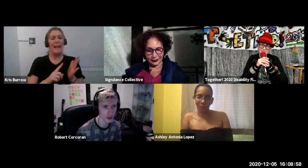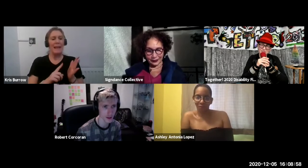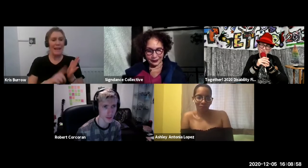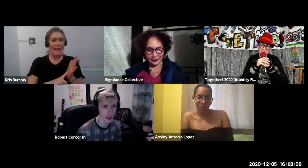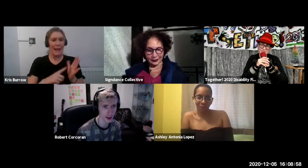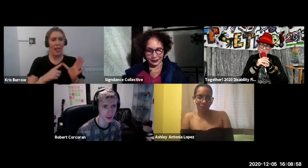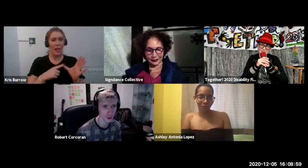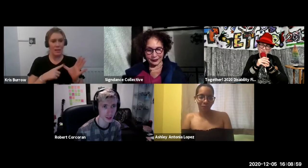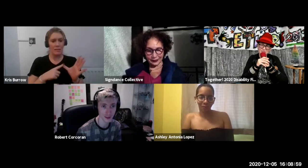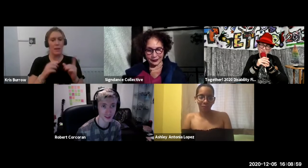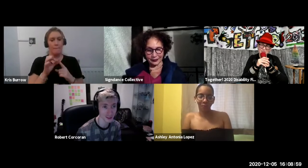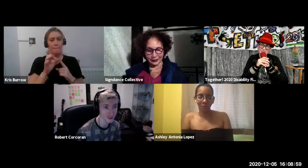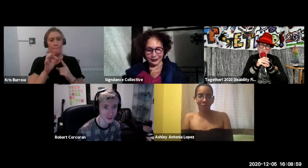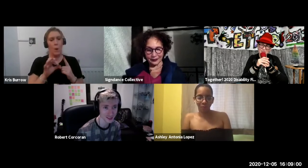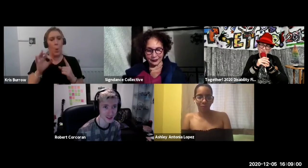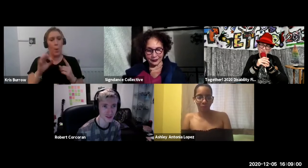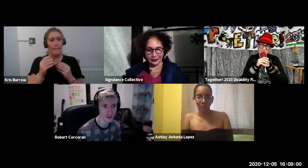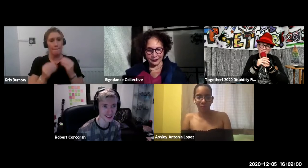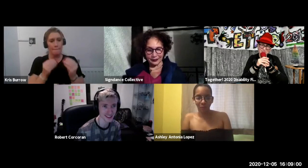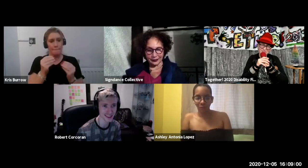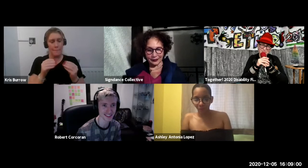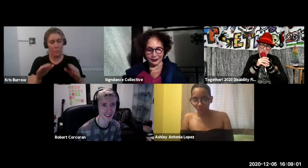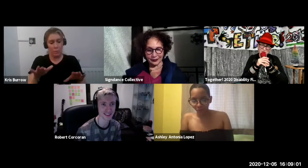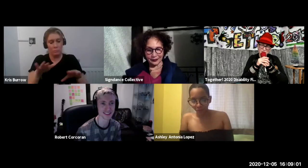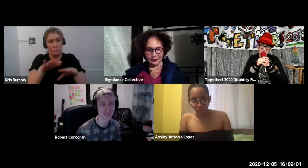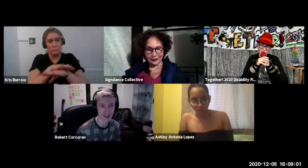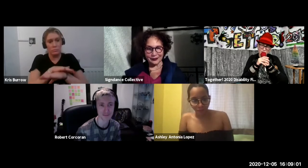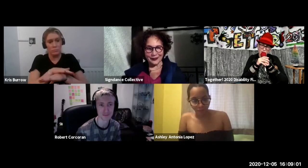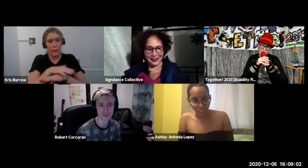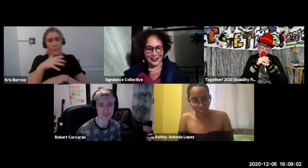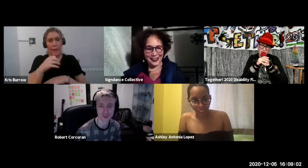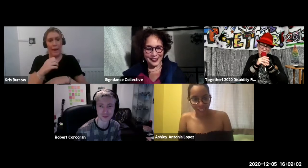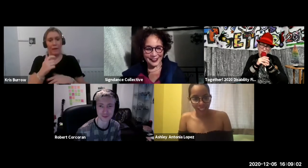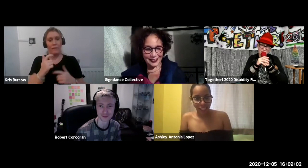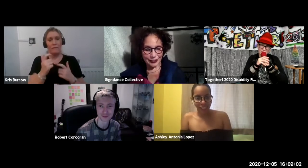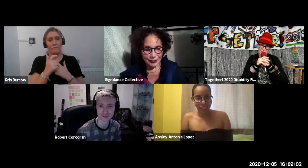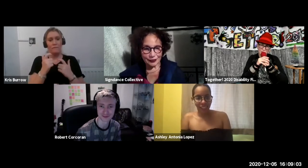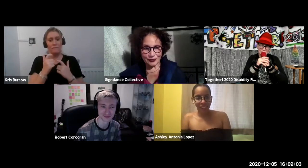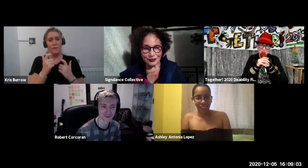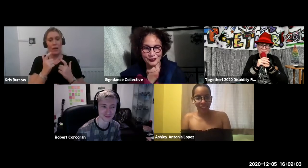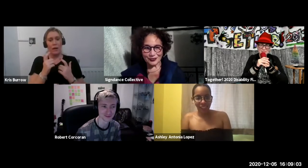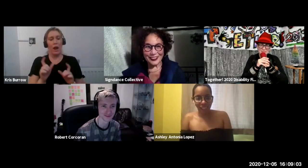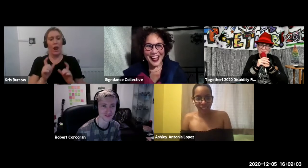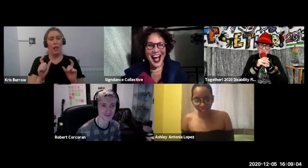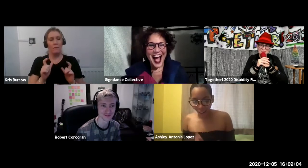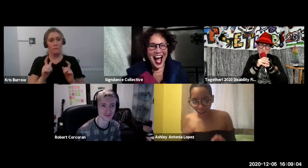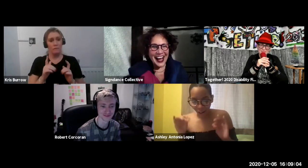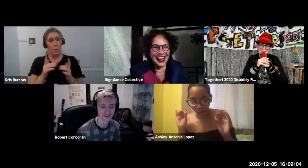piece. And we have another fun, colorful piece next, actually. Yeah. Great, because I love that one.